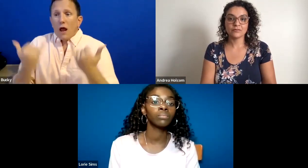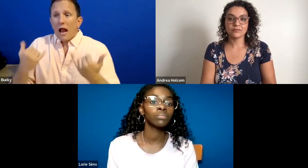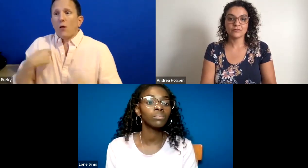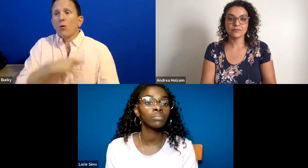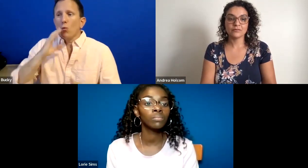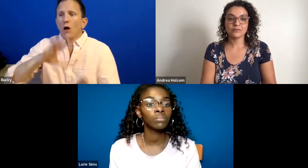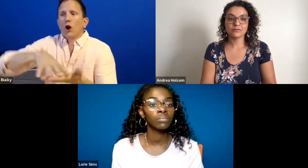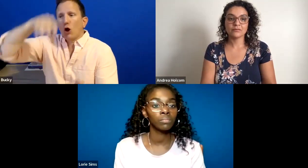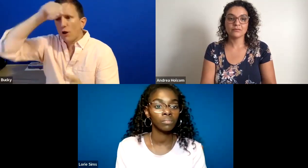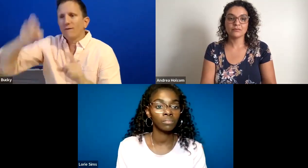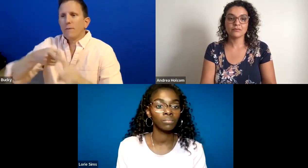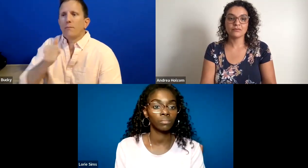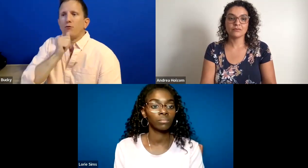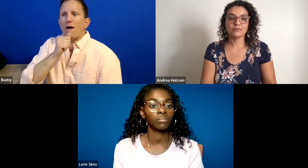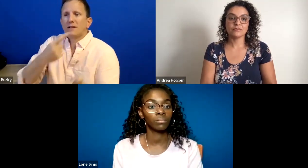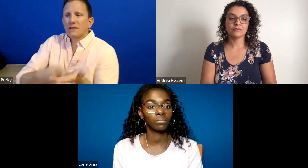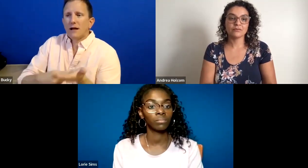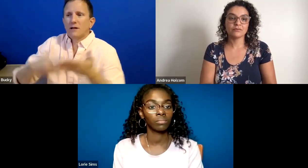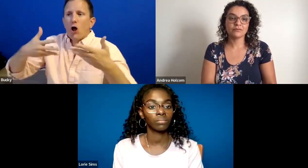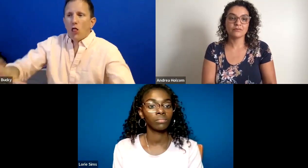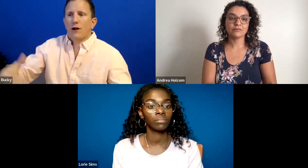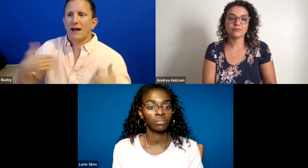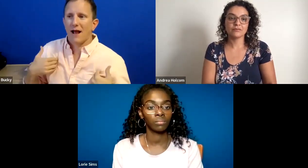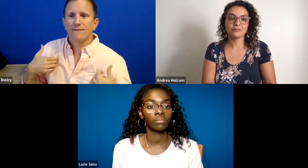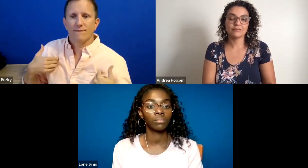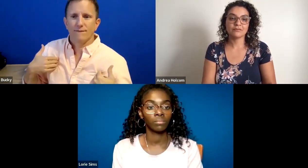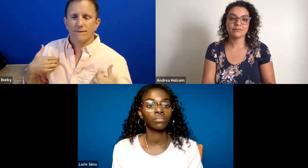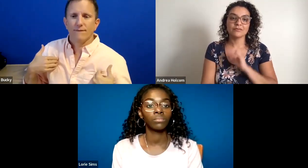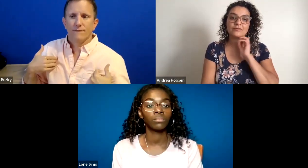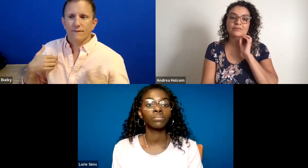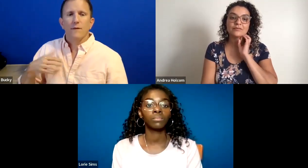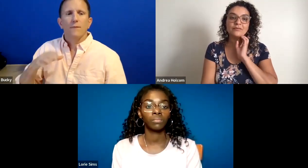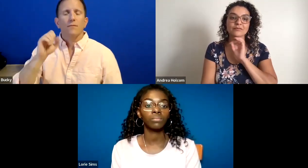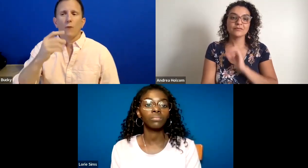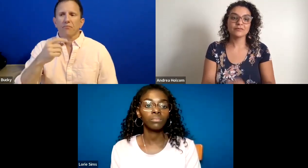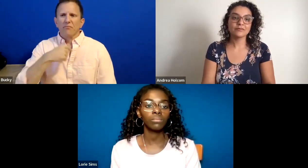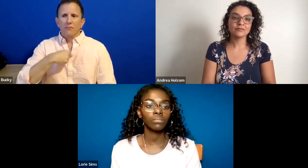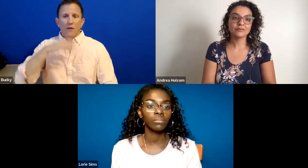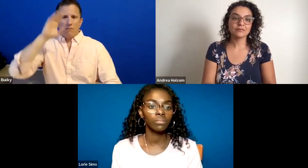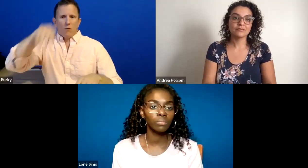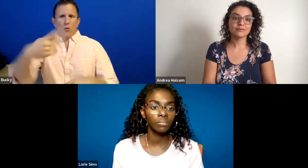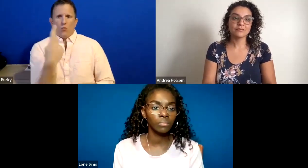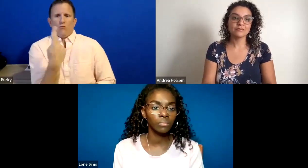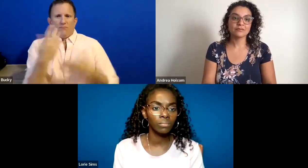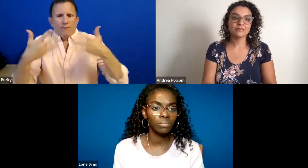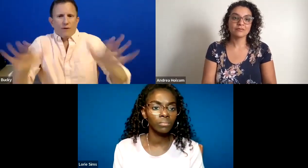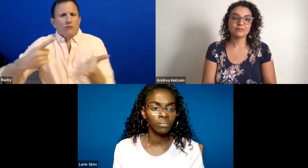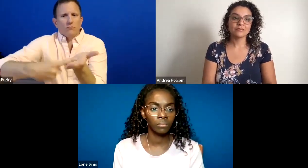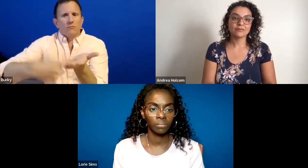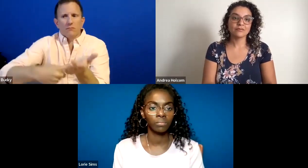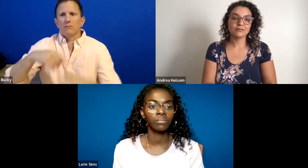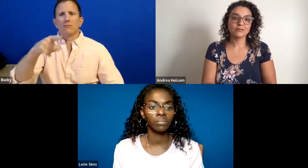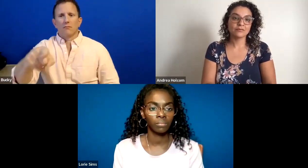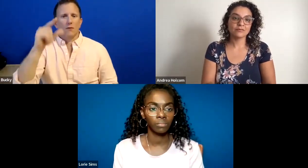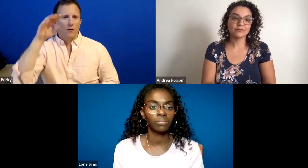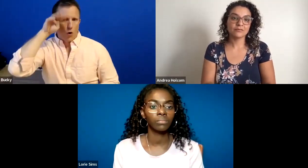time that we are having this discussion with Lorie? Or is this a private discussion that has already taken place and we are getting part